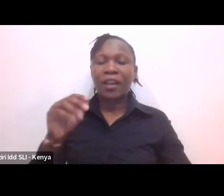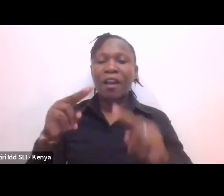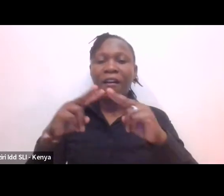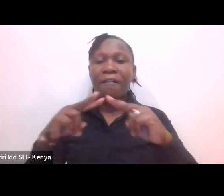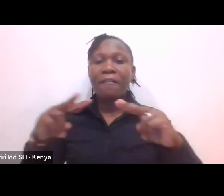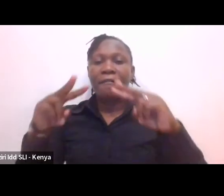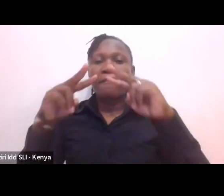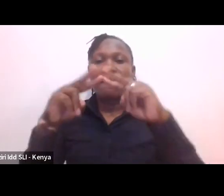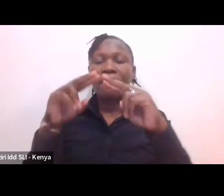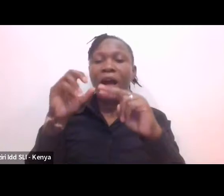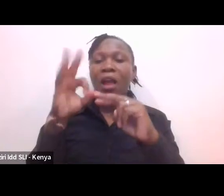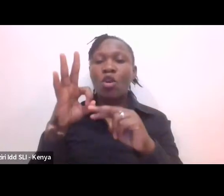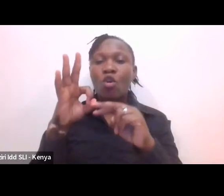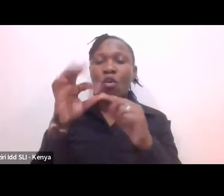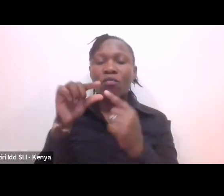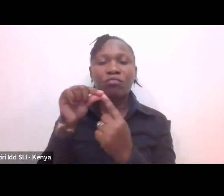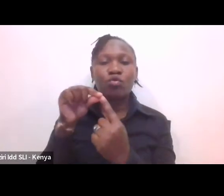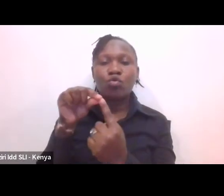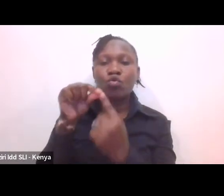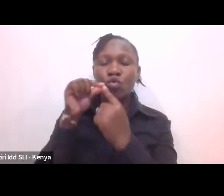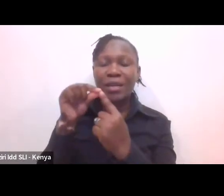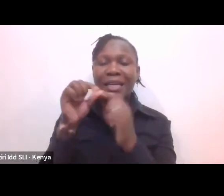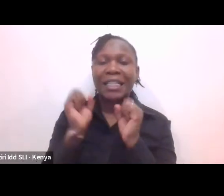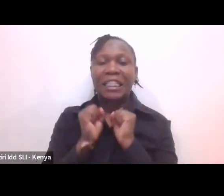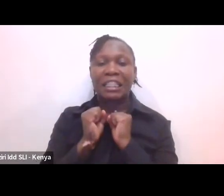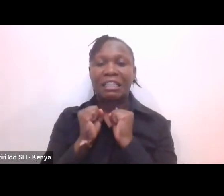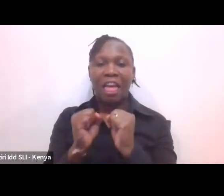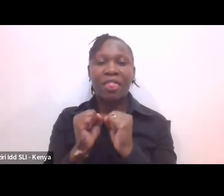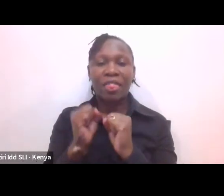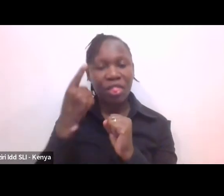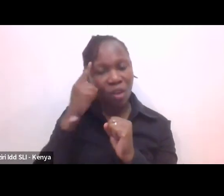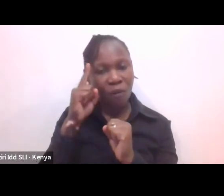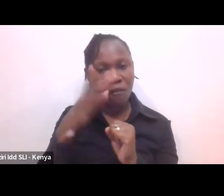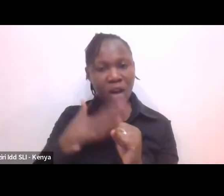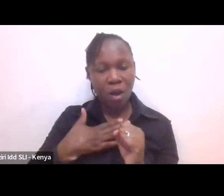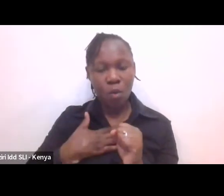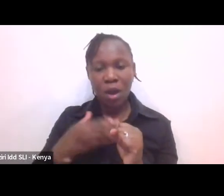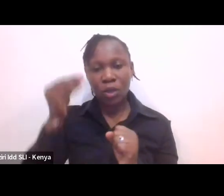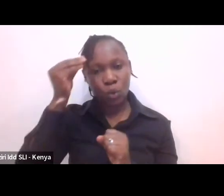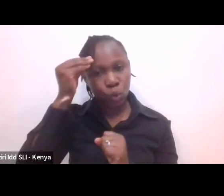unique strengths of our students.